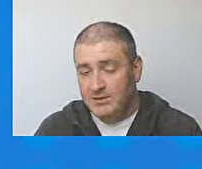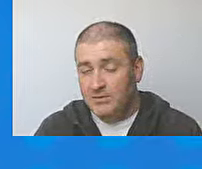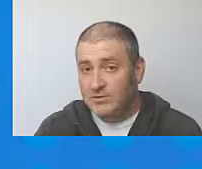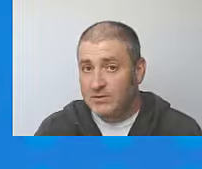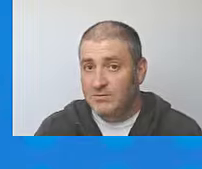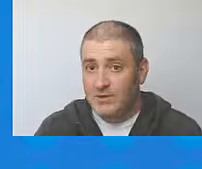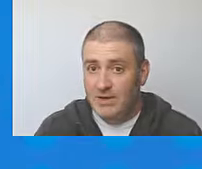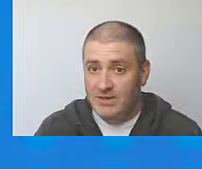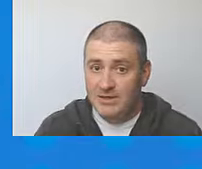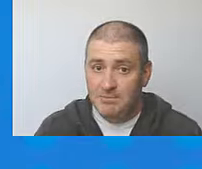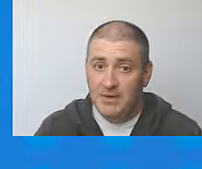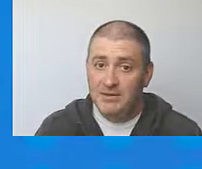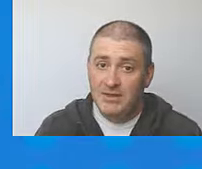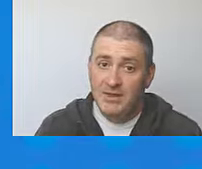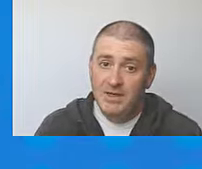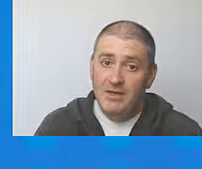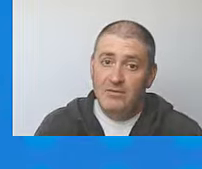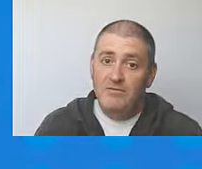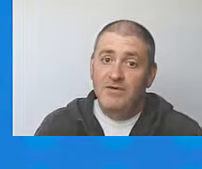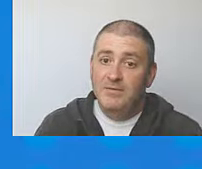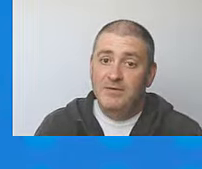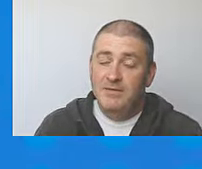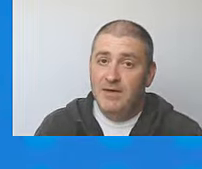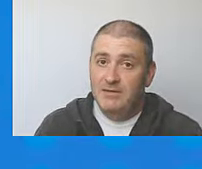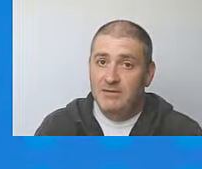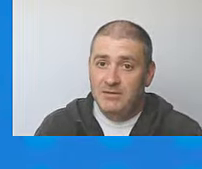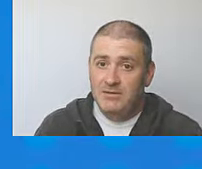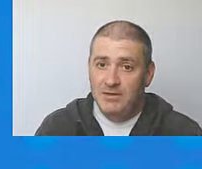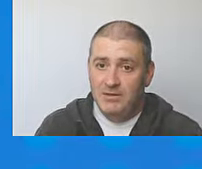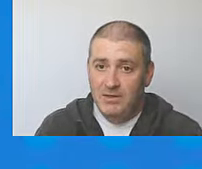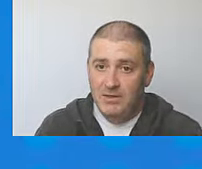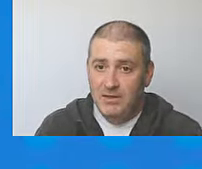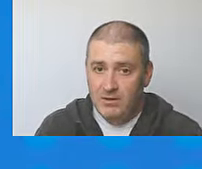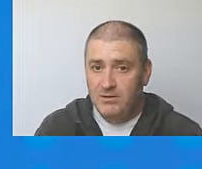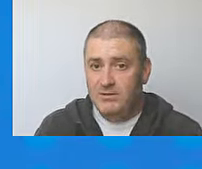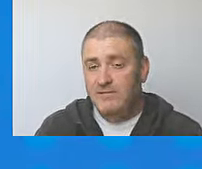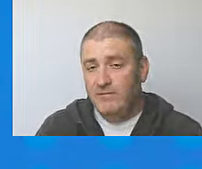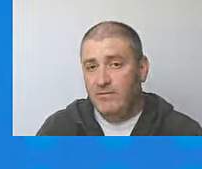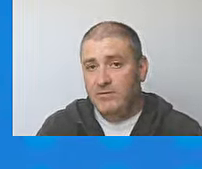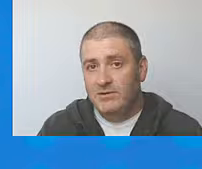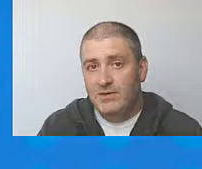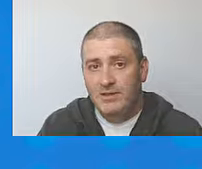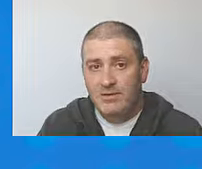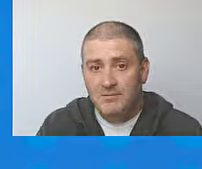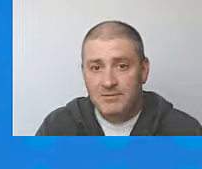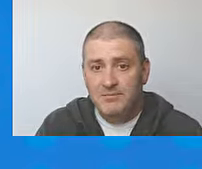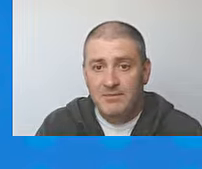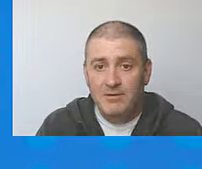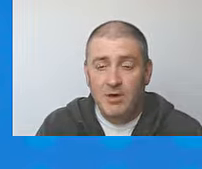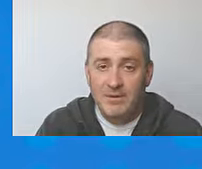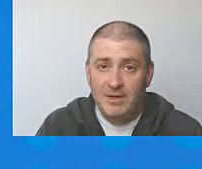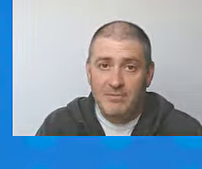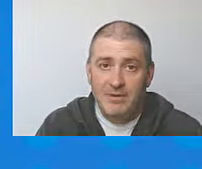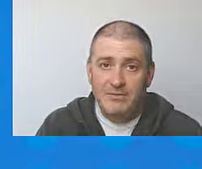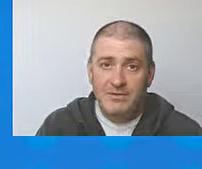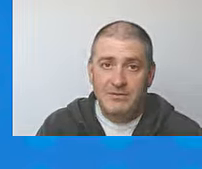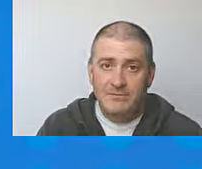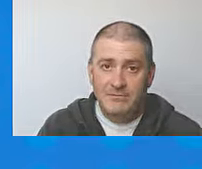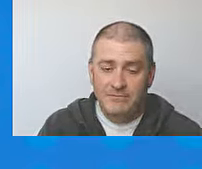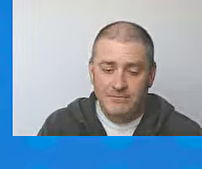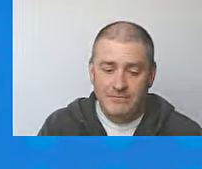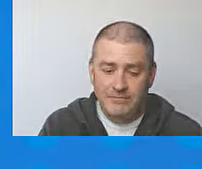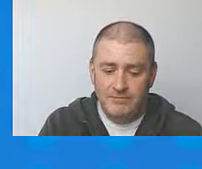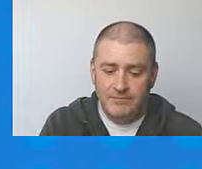are still causing some real headaches, but the refinements they made in this iteration are a good step forward, clearing up some common